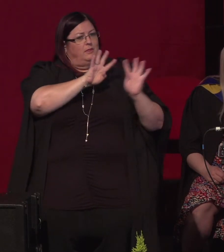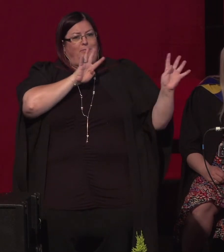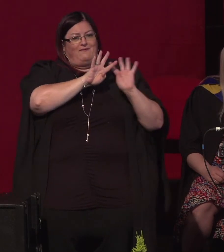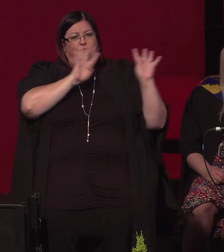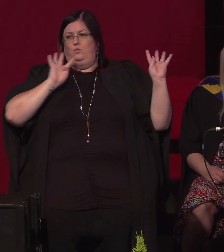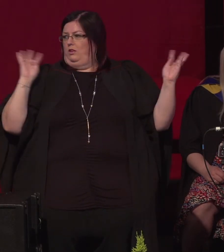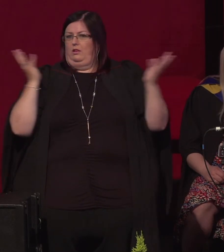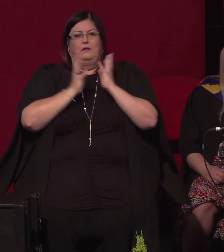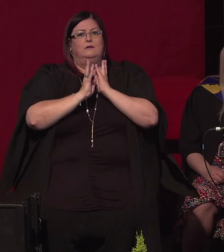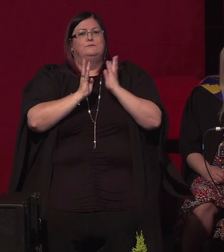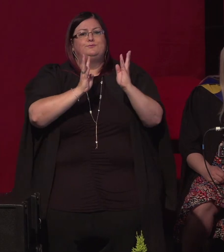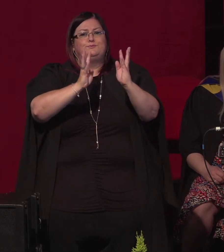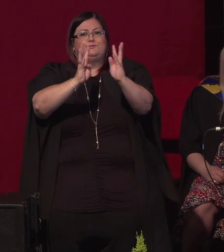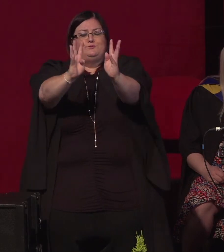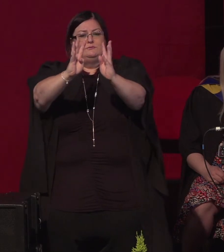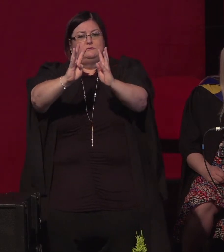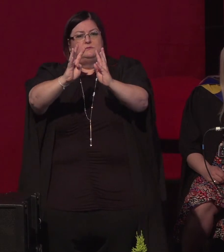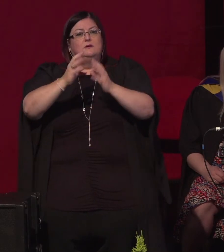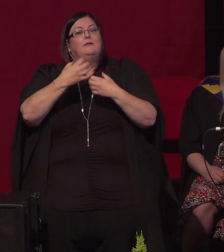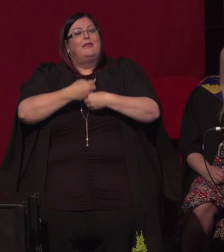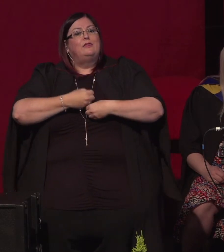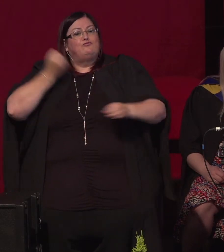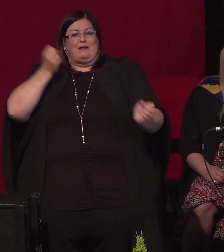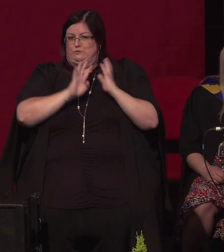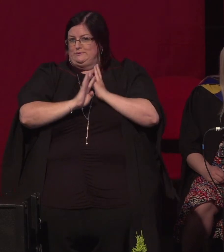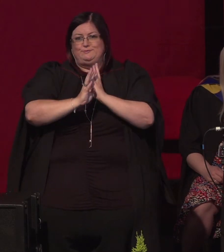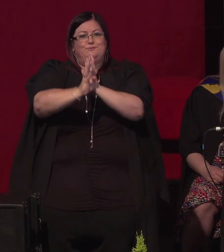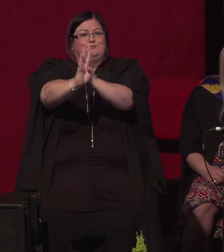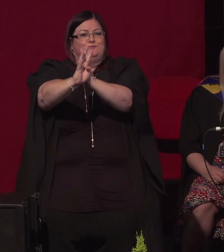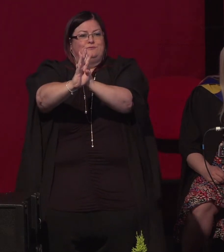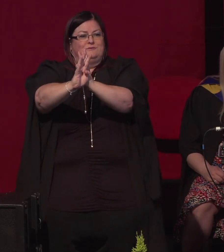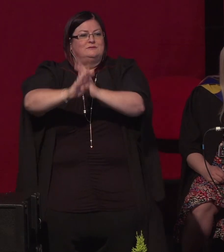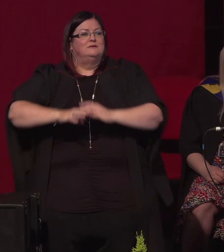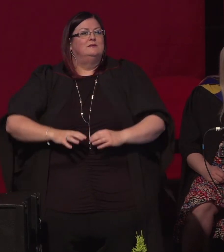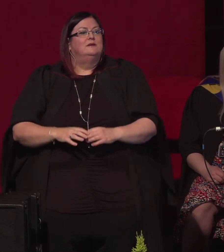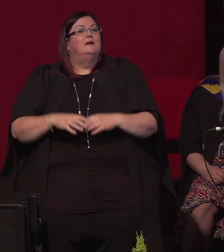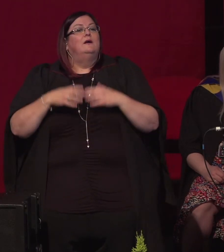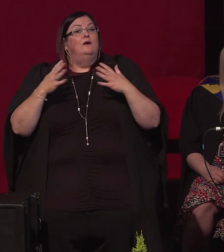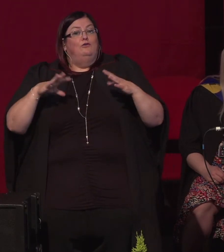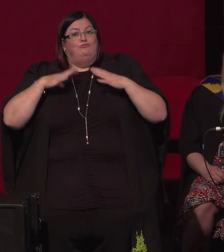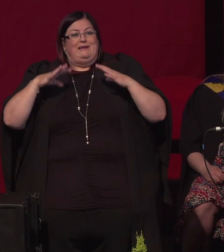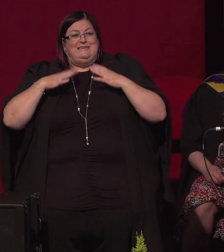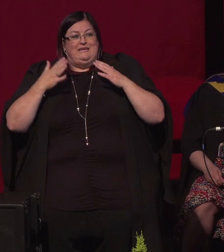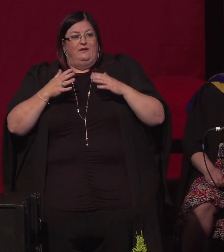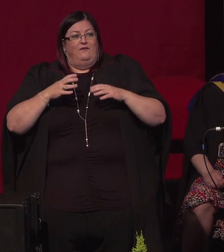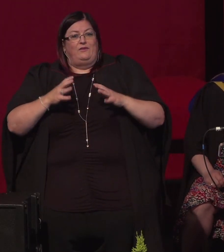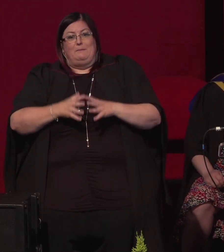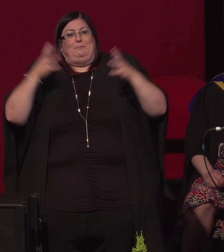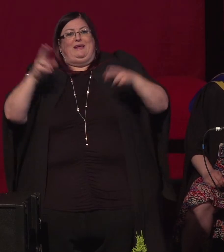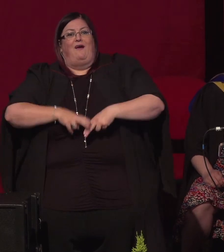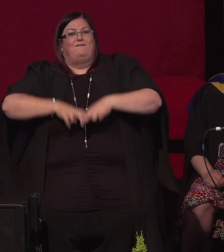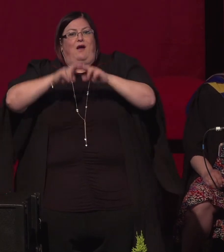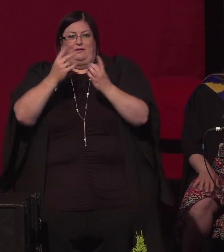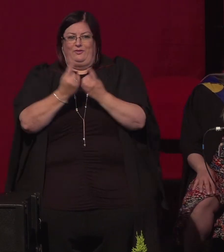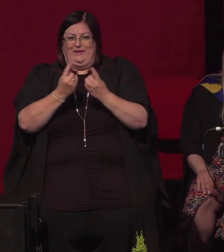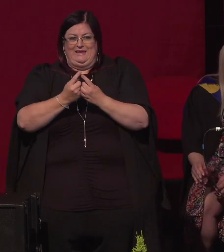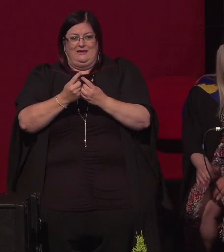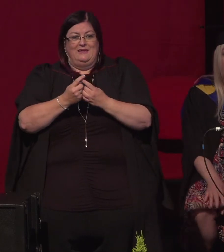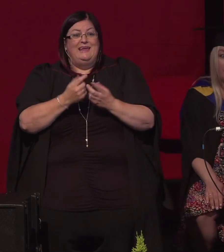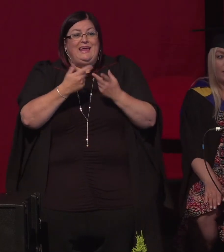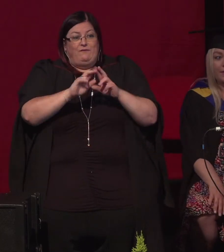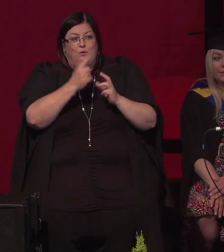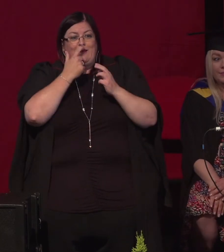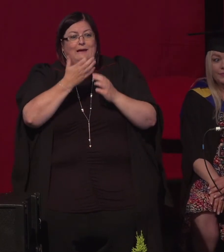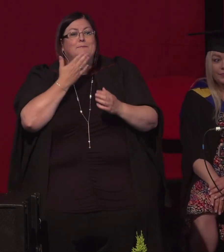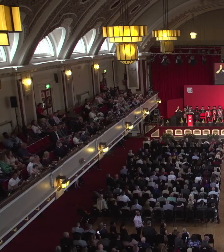hall, followed by the graduates. Now, as a grand finale, graduates, I invite those of you that are